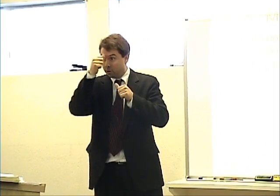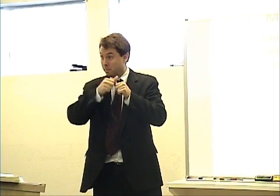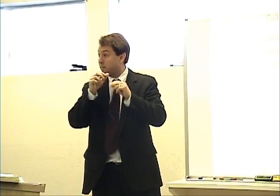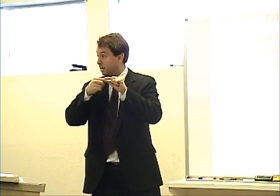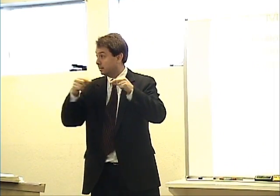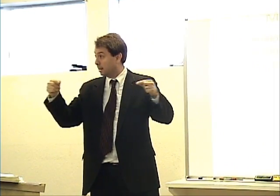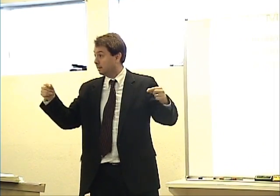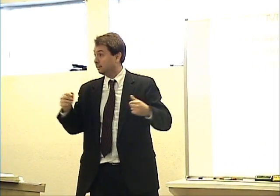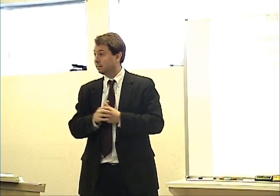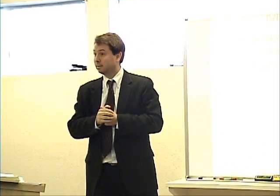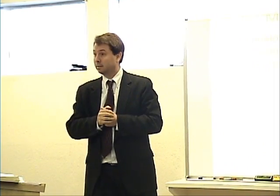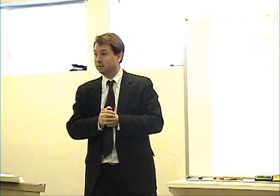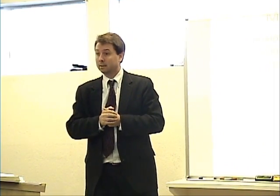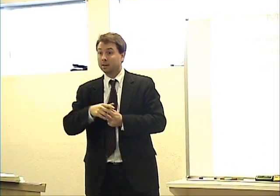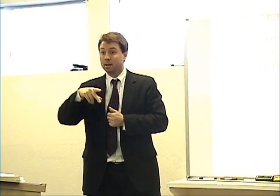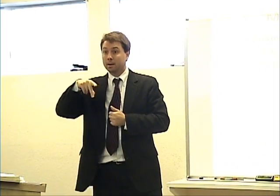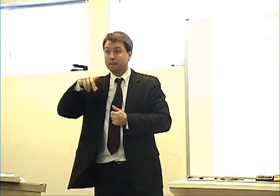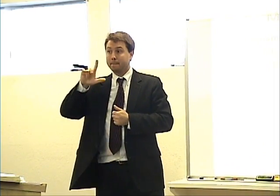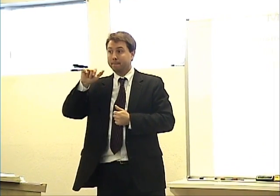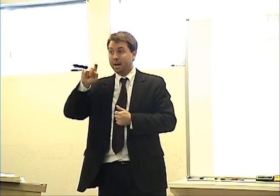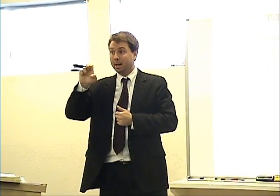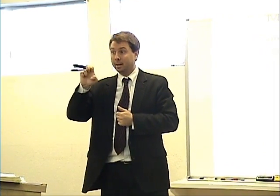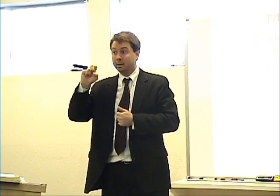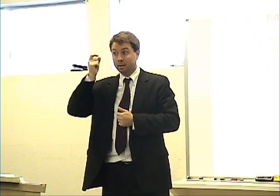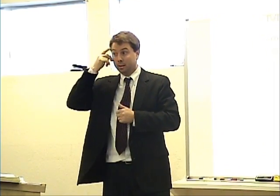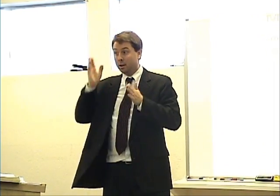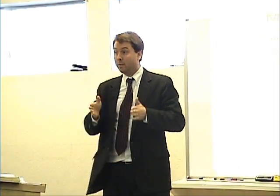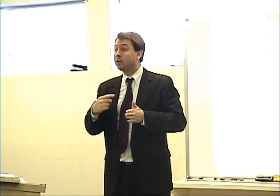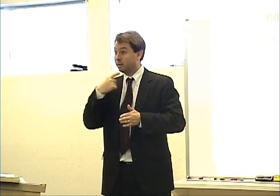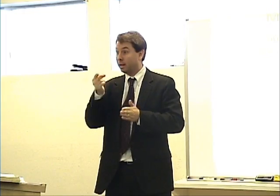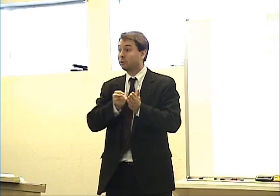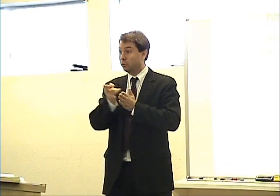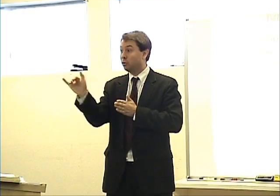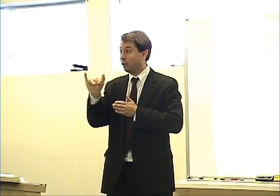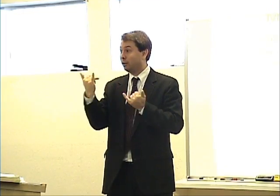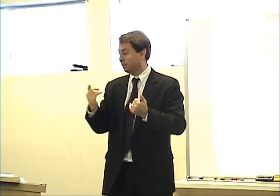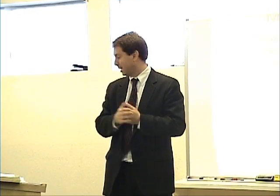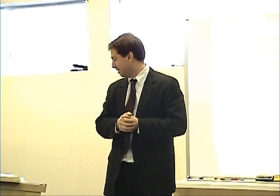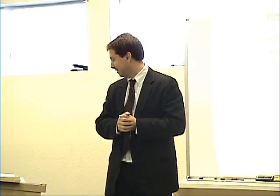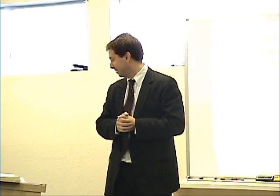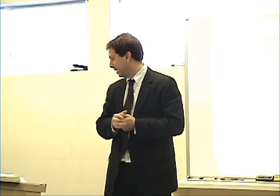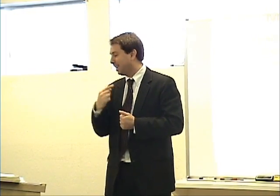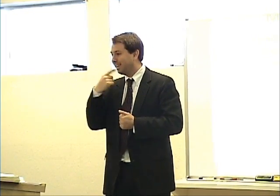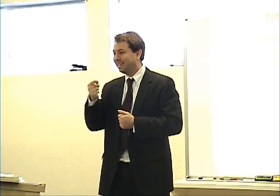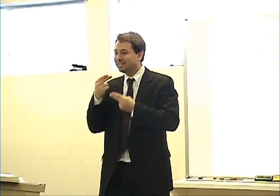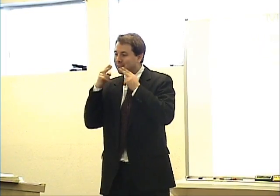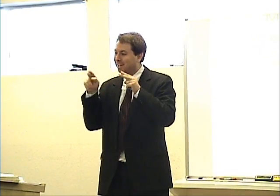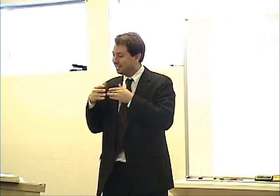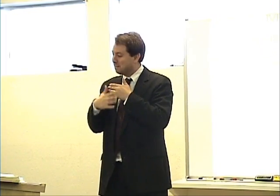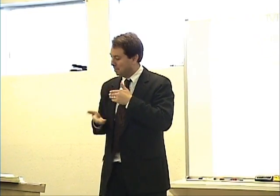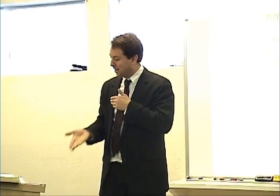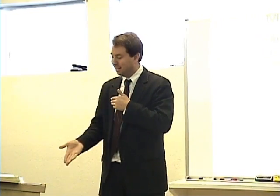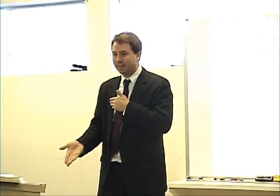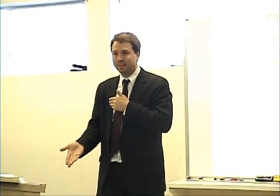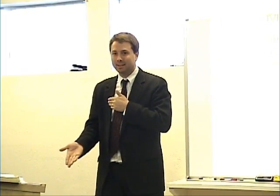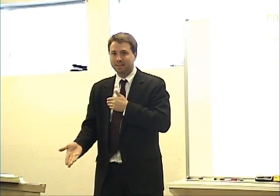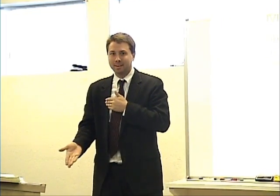murder of innocents. Pilate, the governor, tells the truth also. Because of innocent blood here.